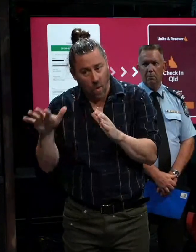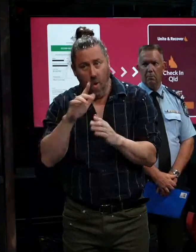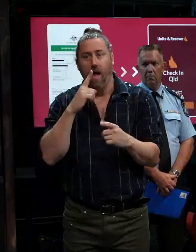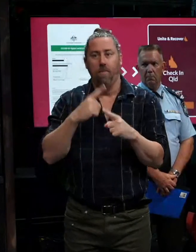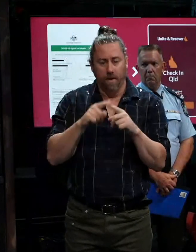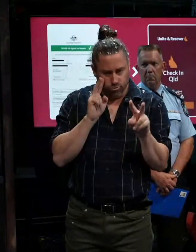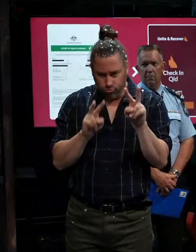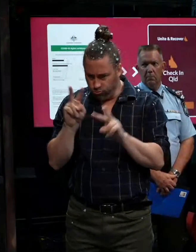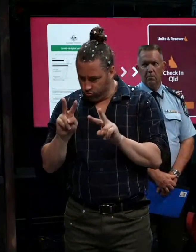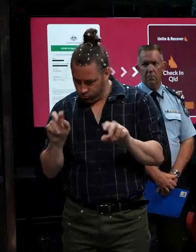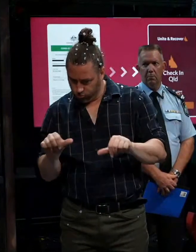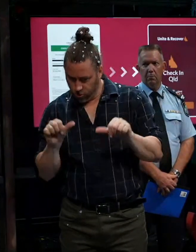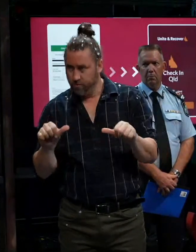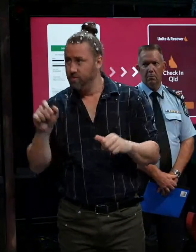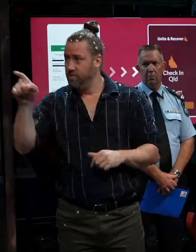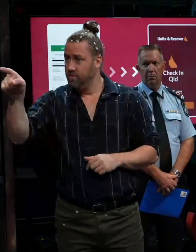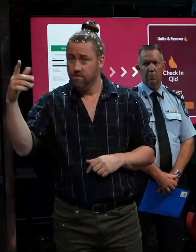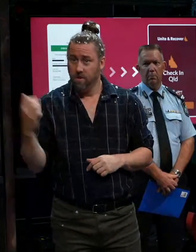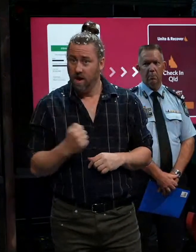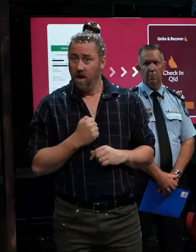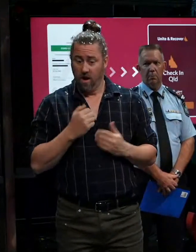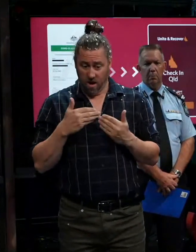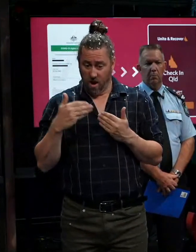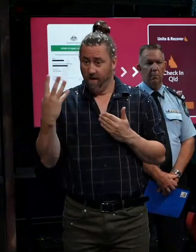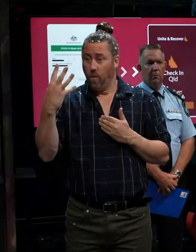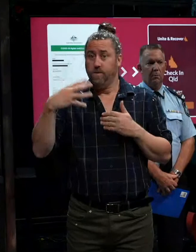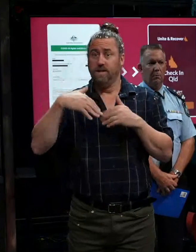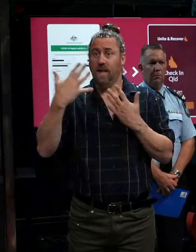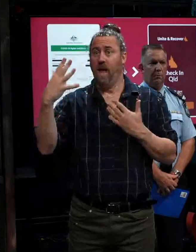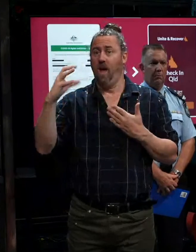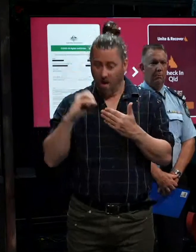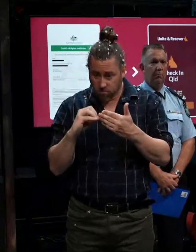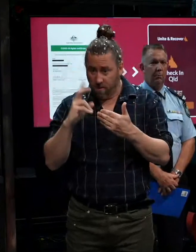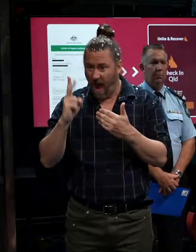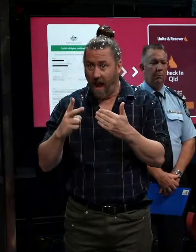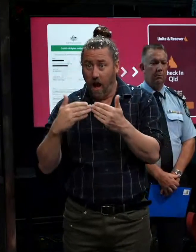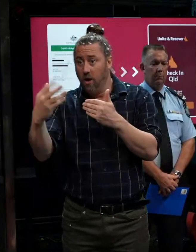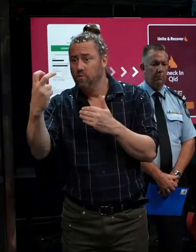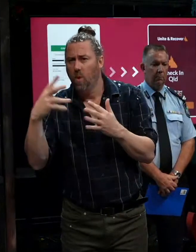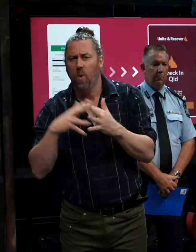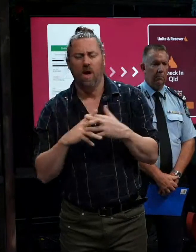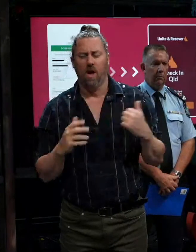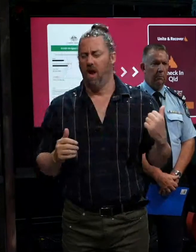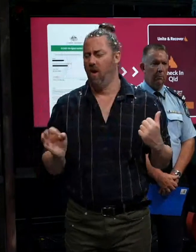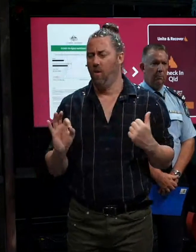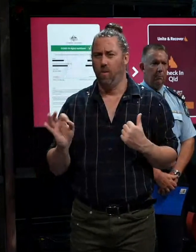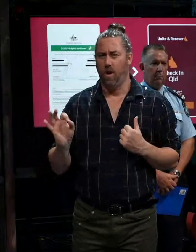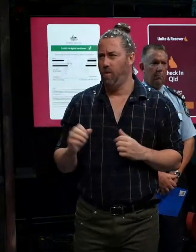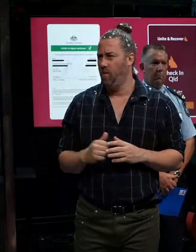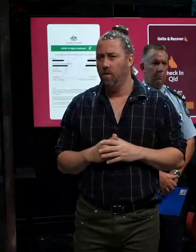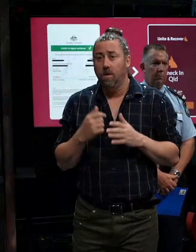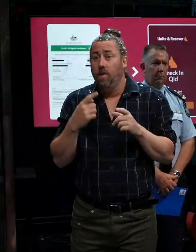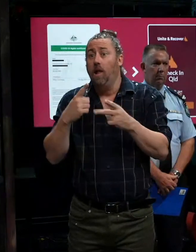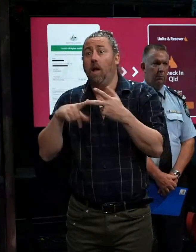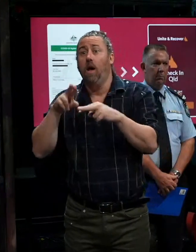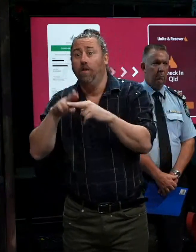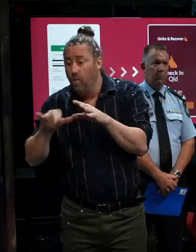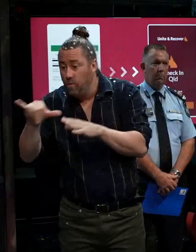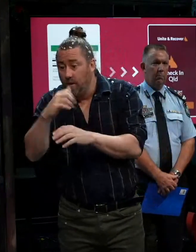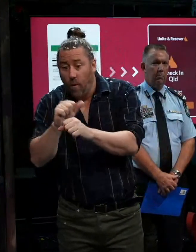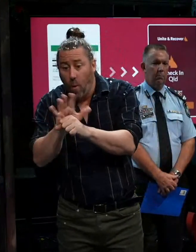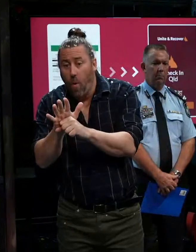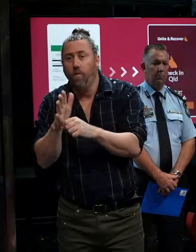quarantine journey safely. Do they have to restart their quarantine, any of those people? No, we'll look to make sure that doesn't happen. That'll also depend on whether anyone tests positive, but we'll